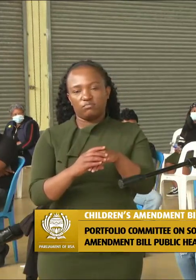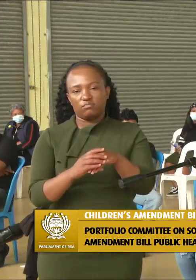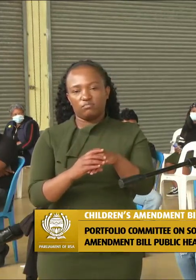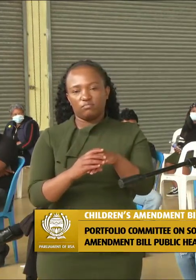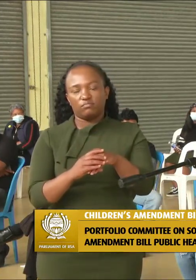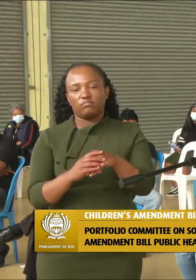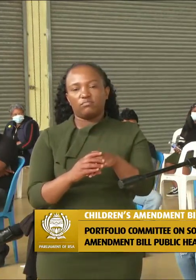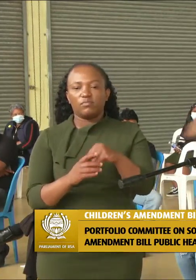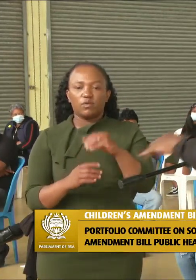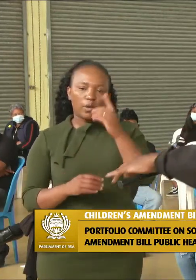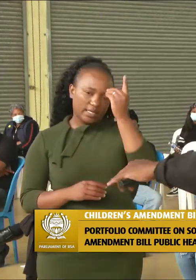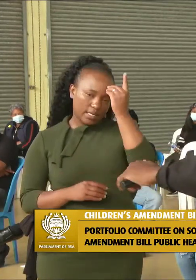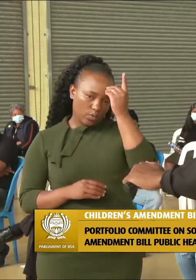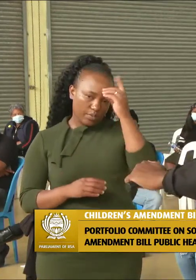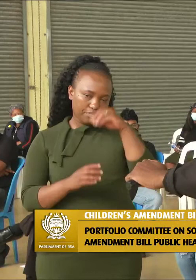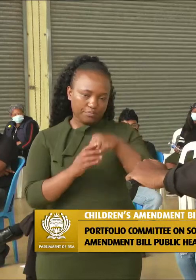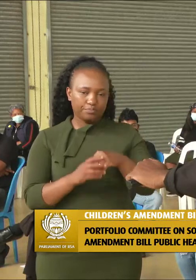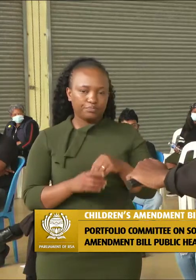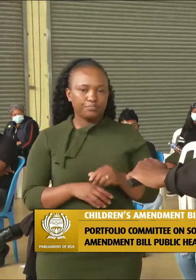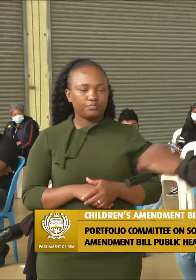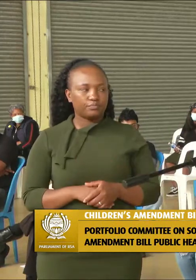esifundeni saseThekwini.